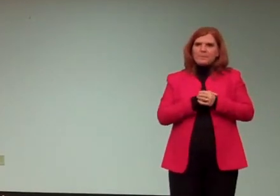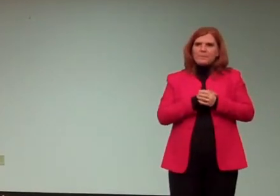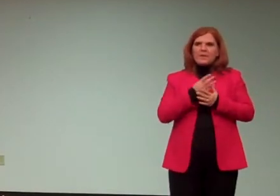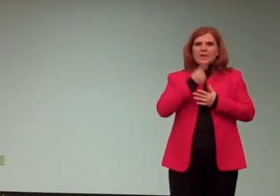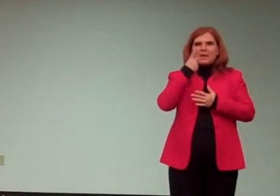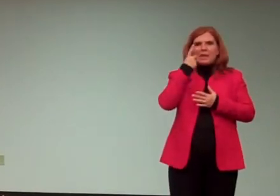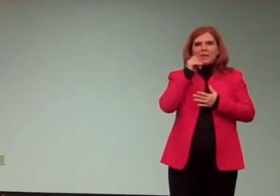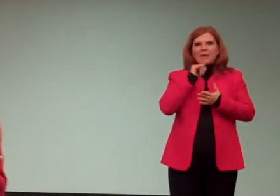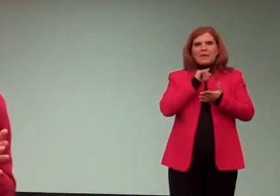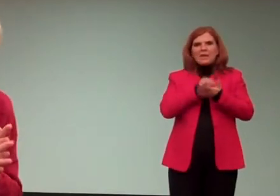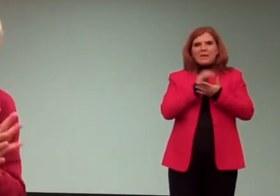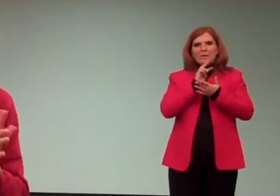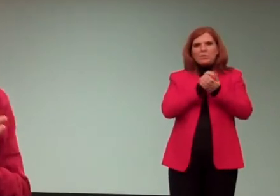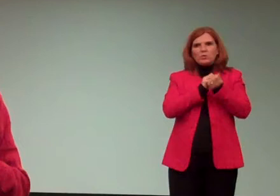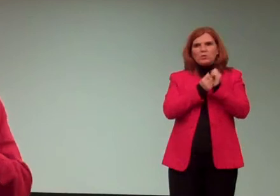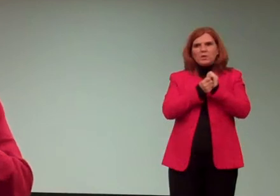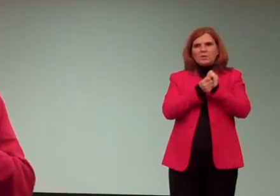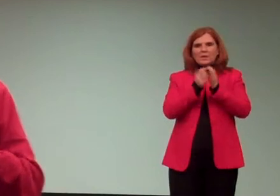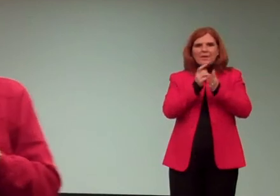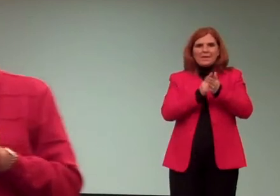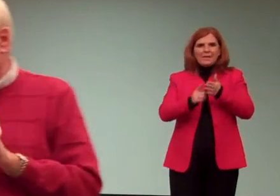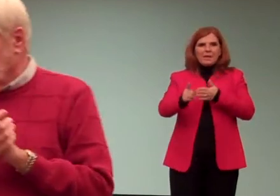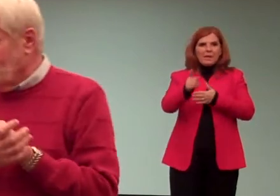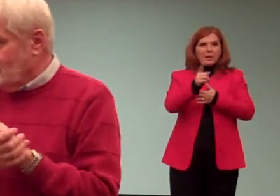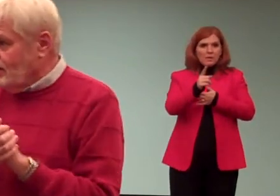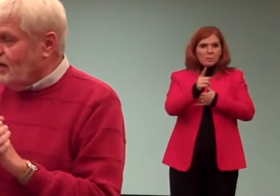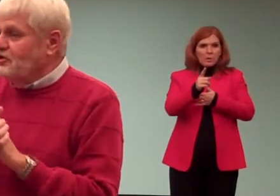And I think that will change. Now, next week,